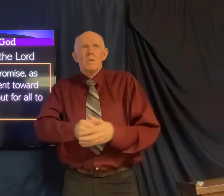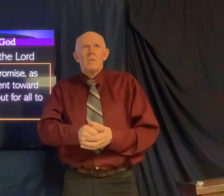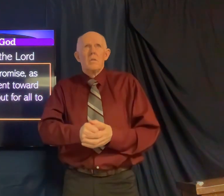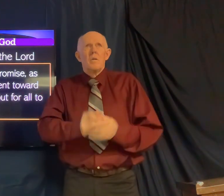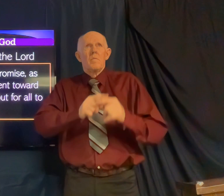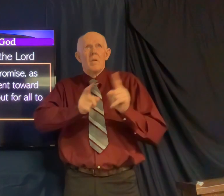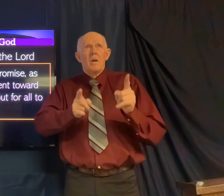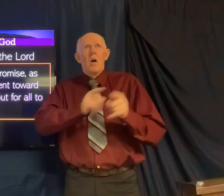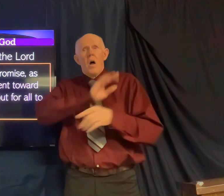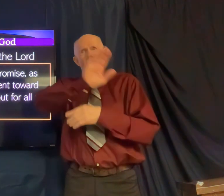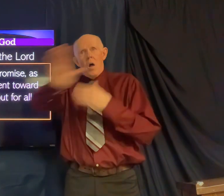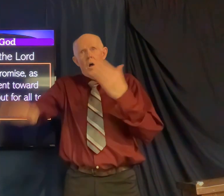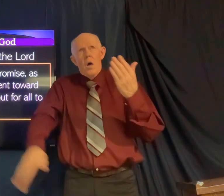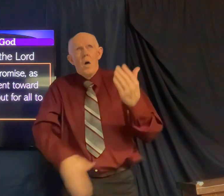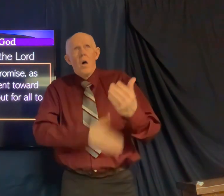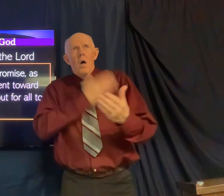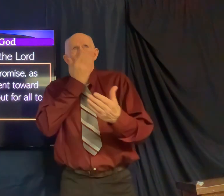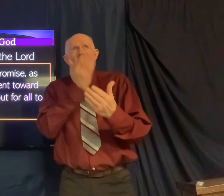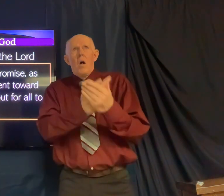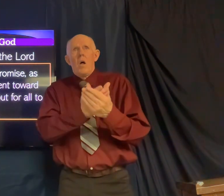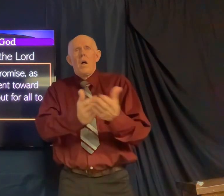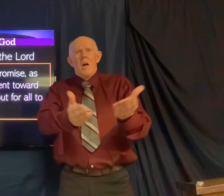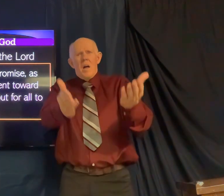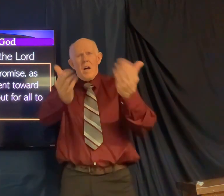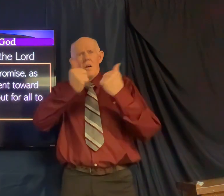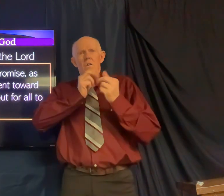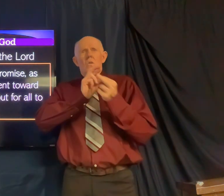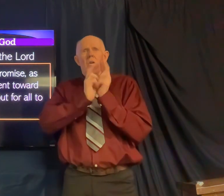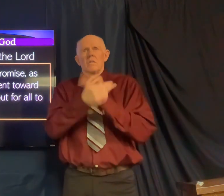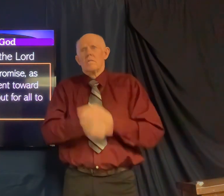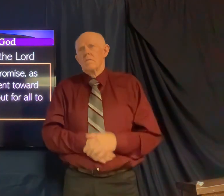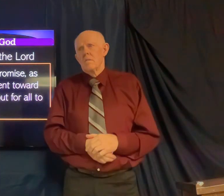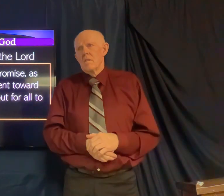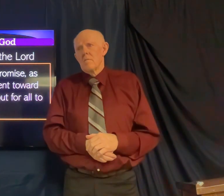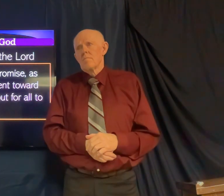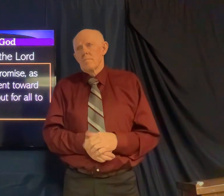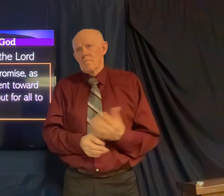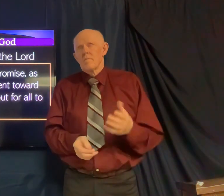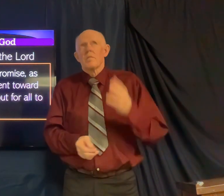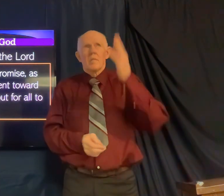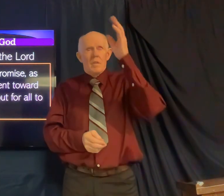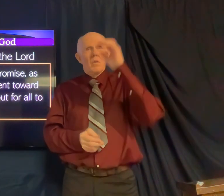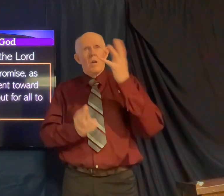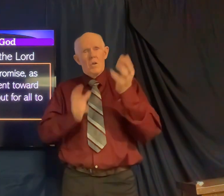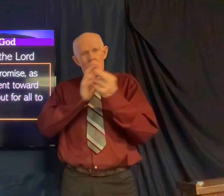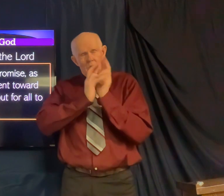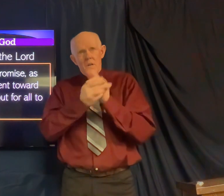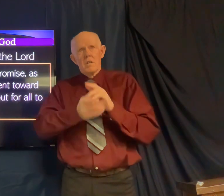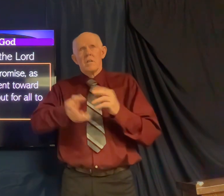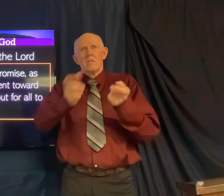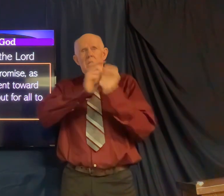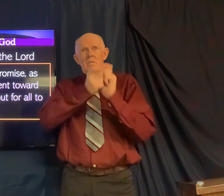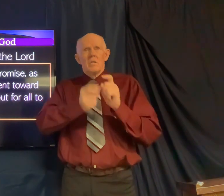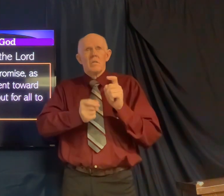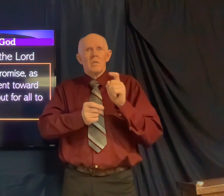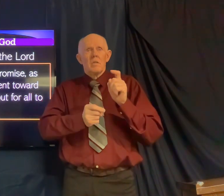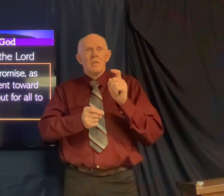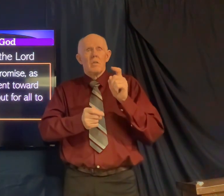be lost, but for all to come to repentance. He wants all to